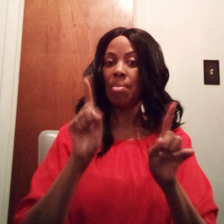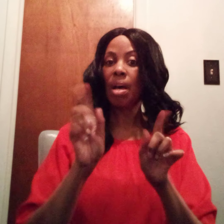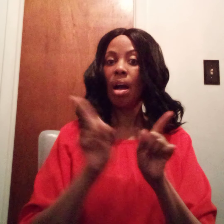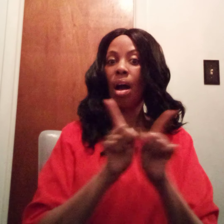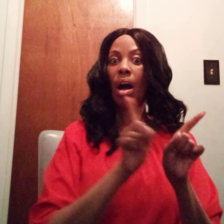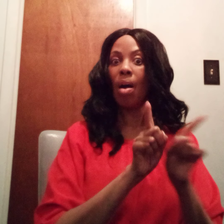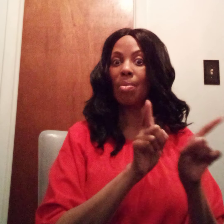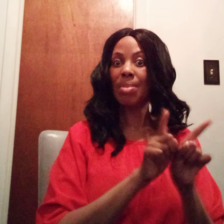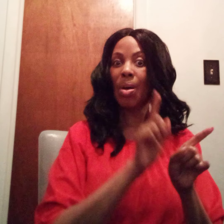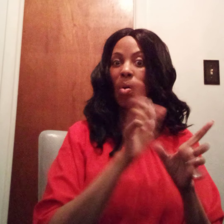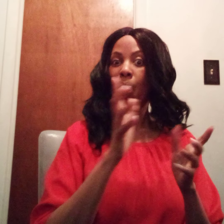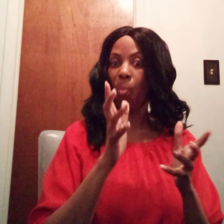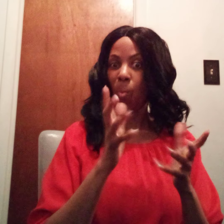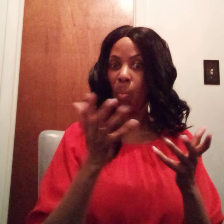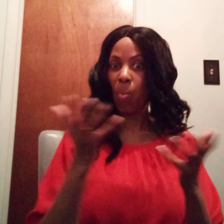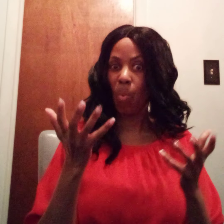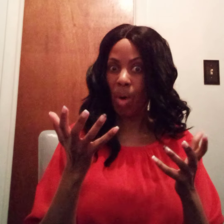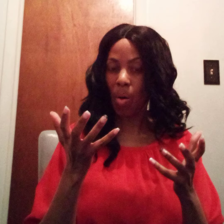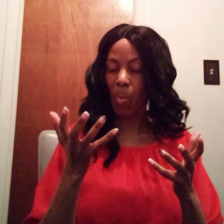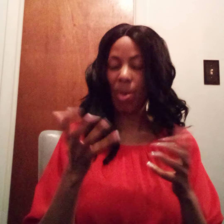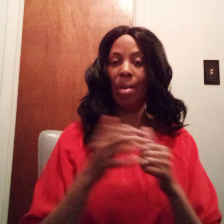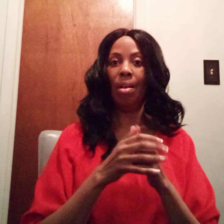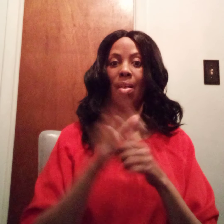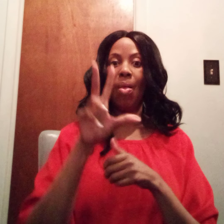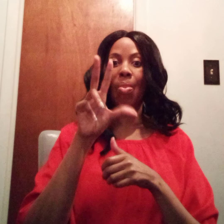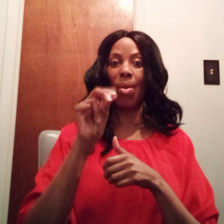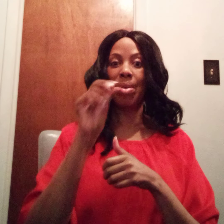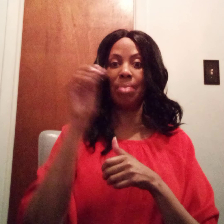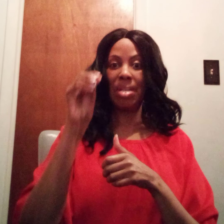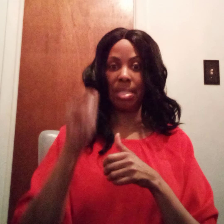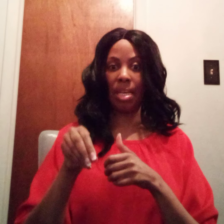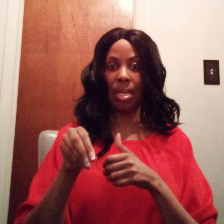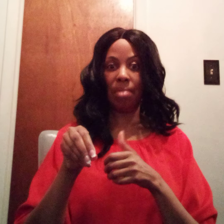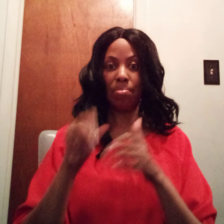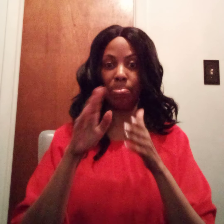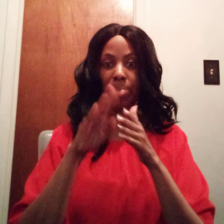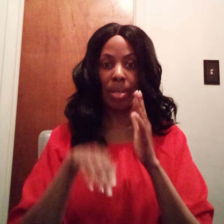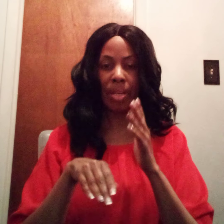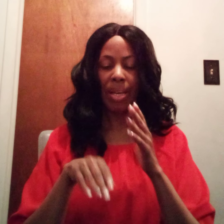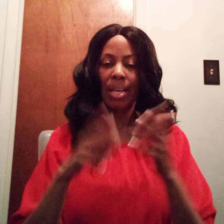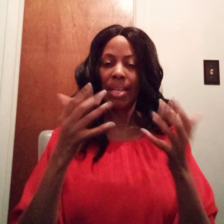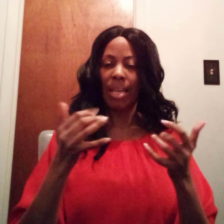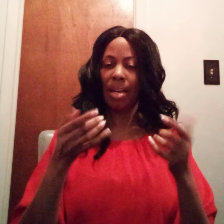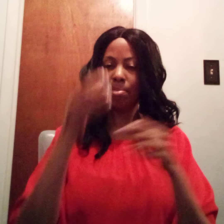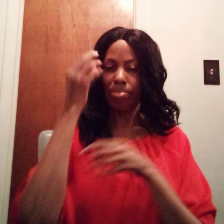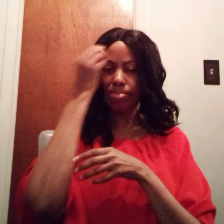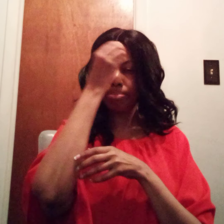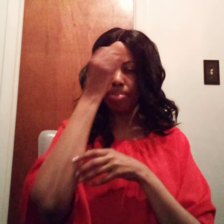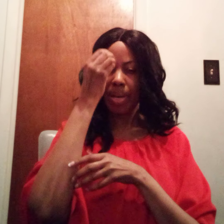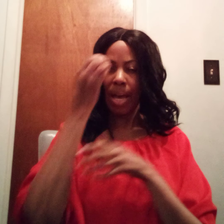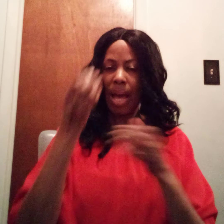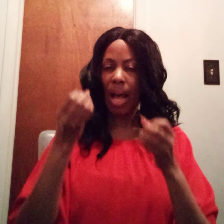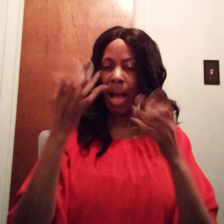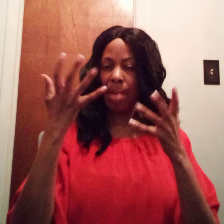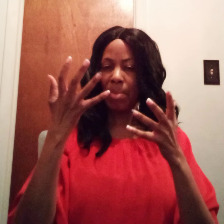30% off sale on these pants. Well, how would I think about how much I'm going to get off of that $20? And this